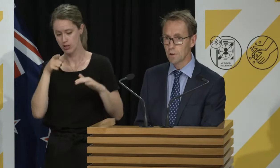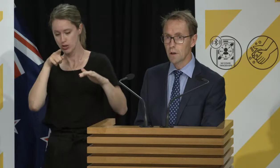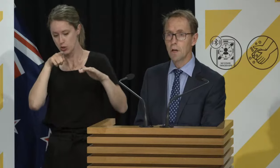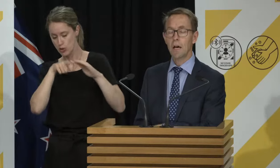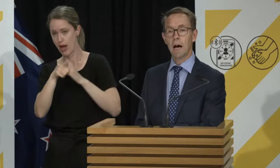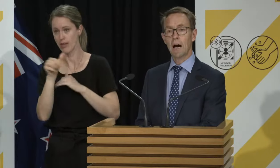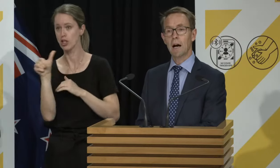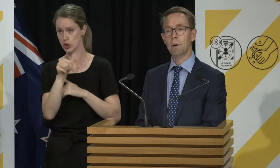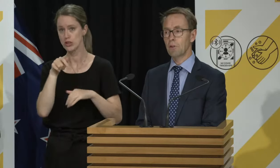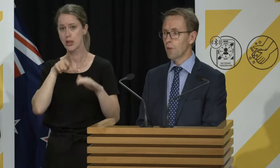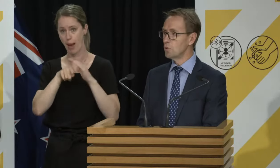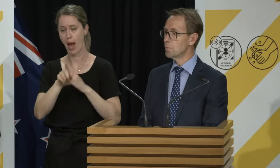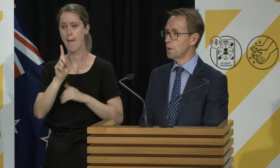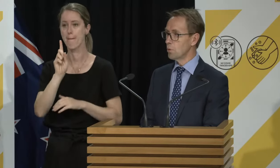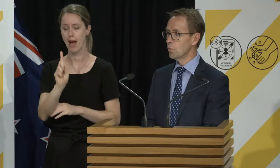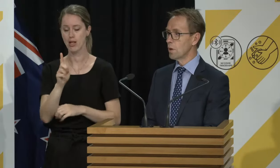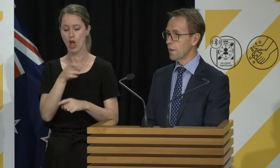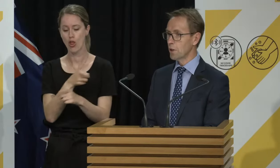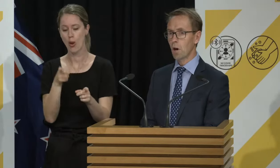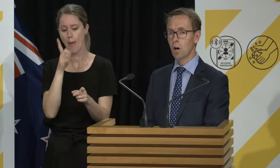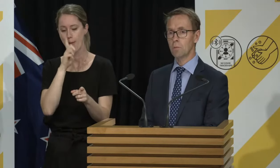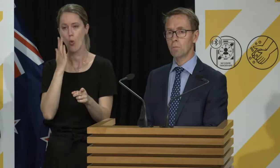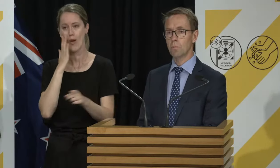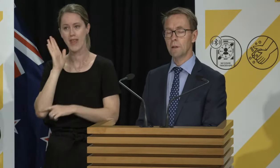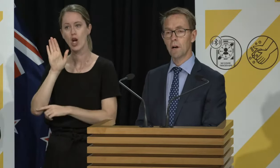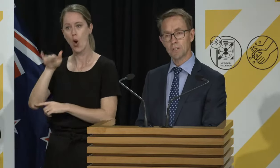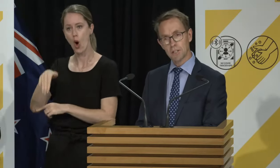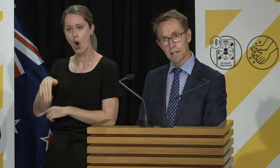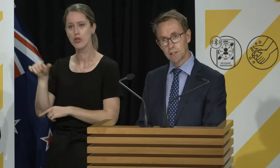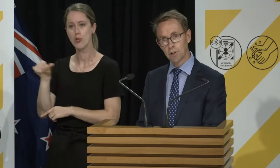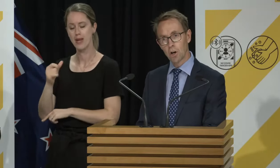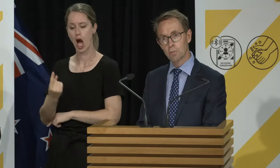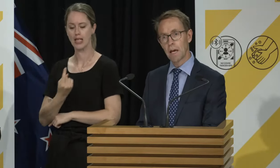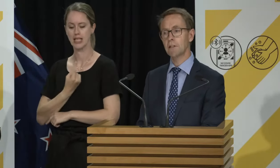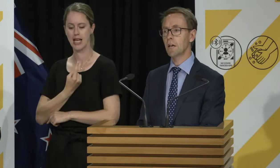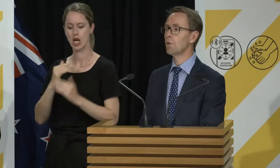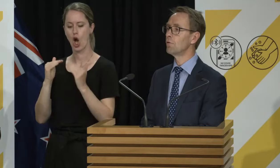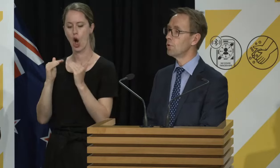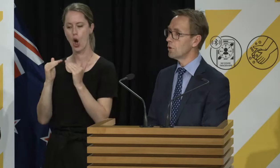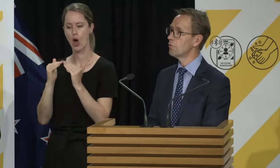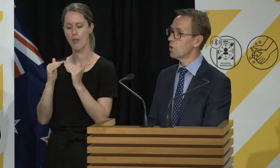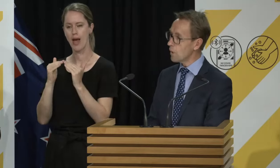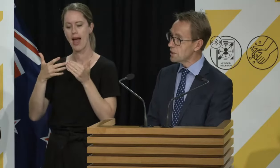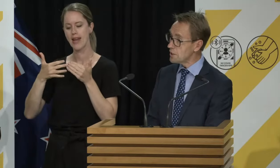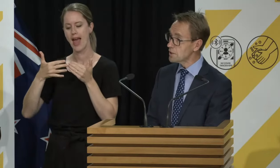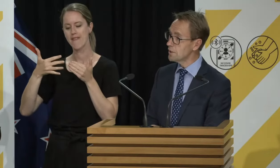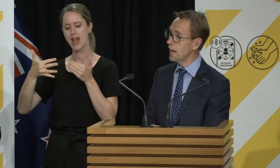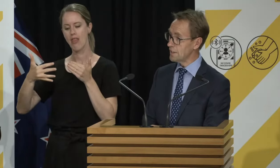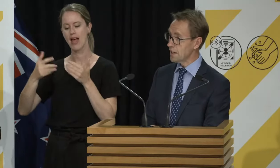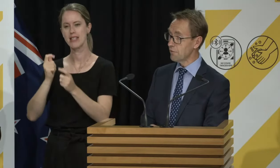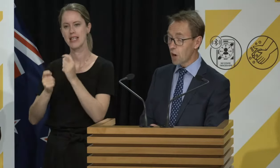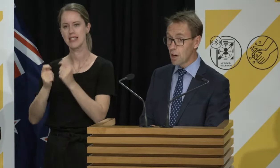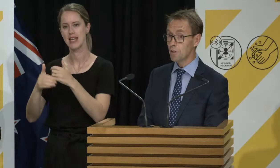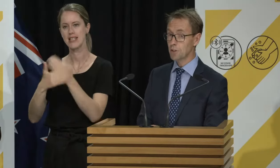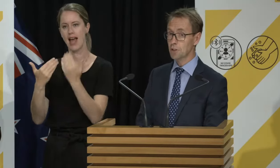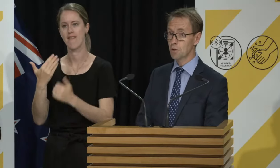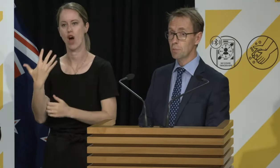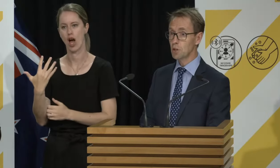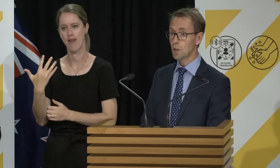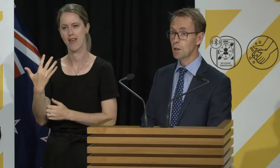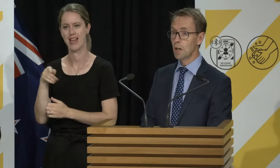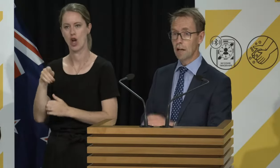depart, but those people, when they go home, will be isolating at home and have a further follow-up test at day 5